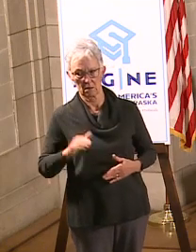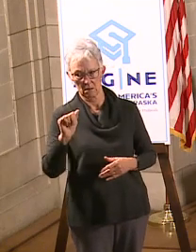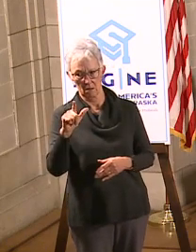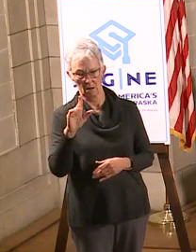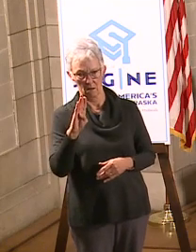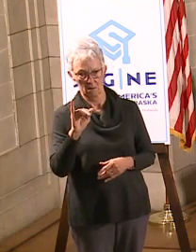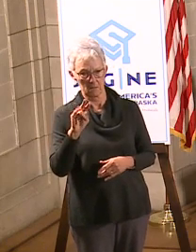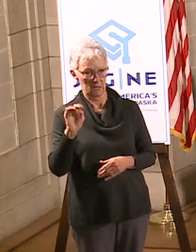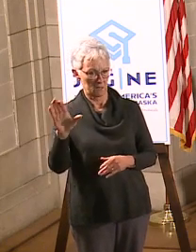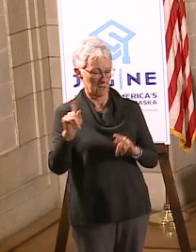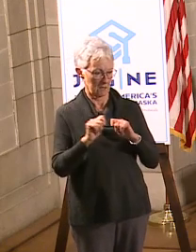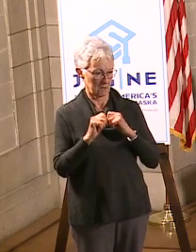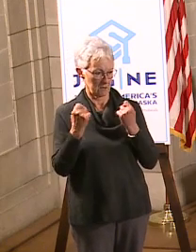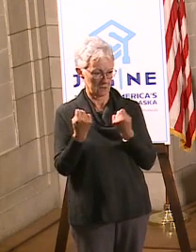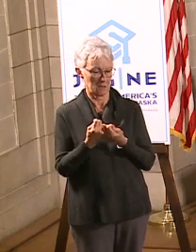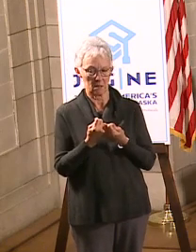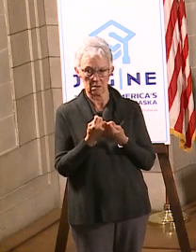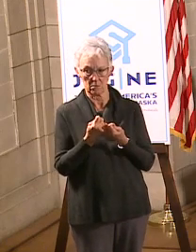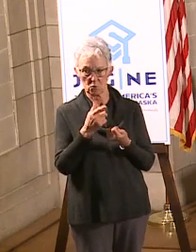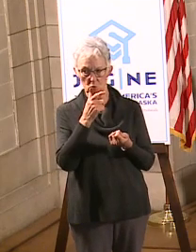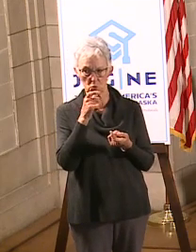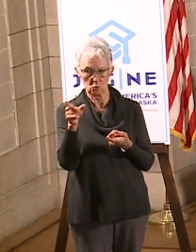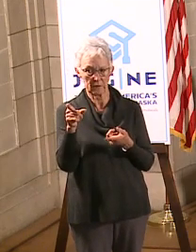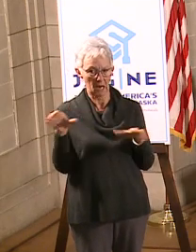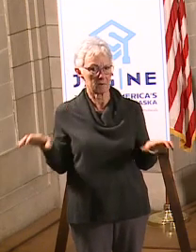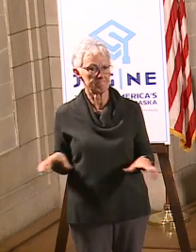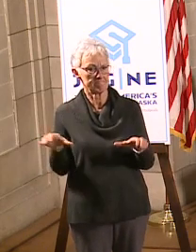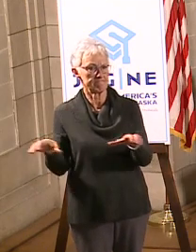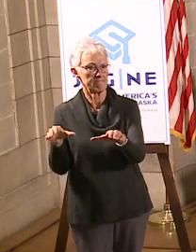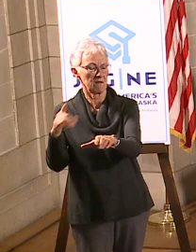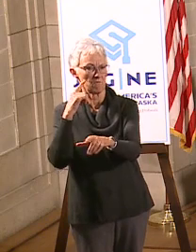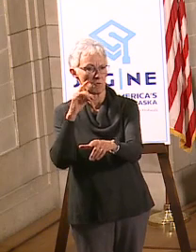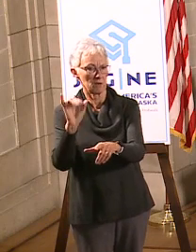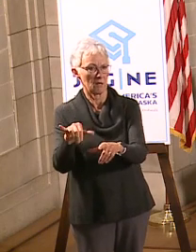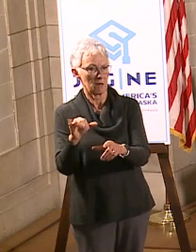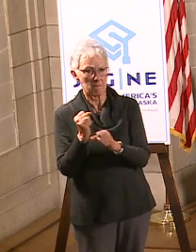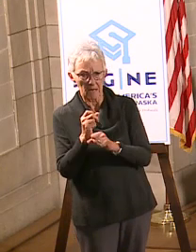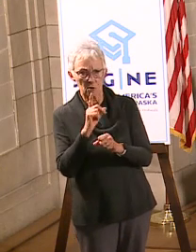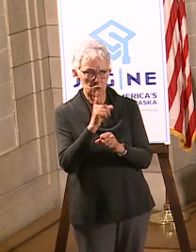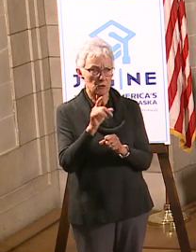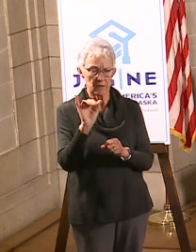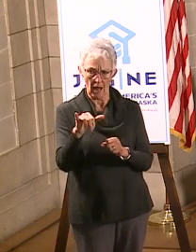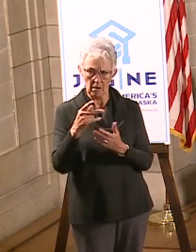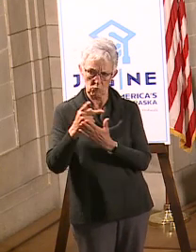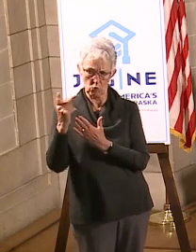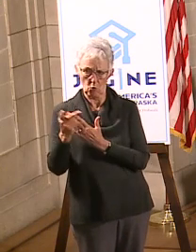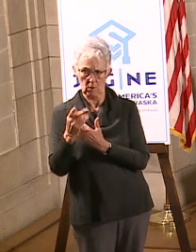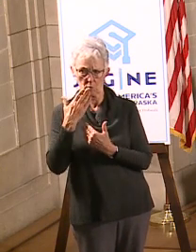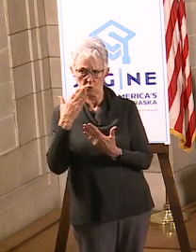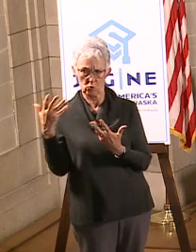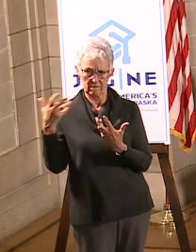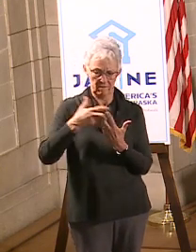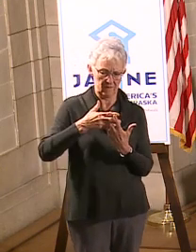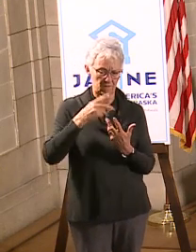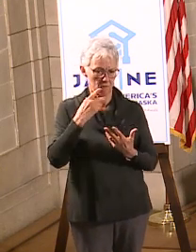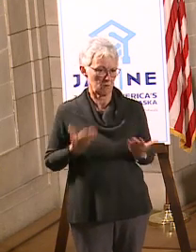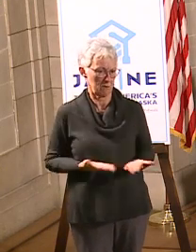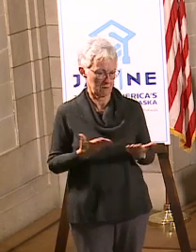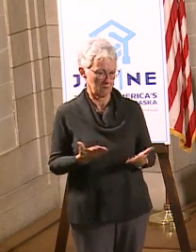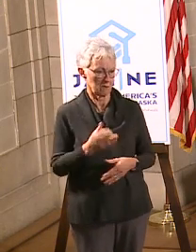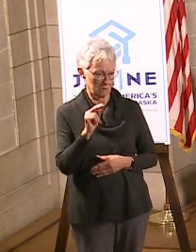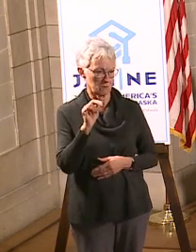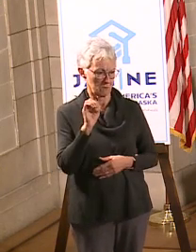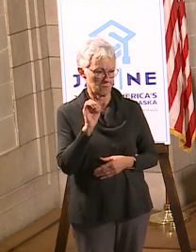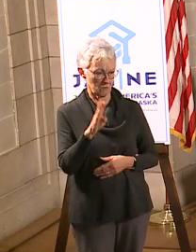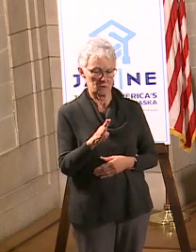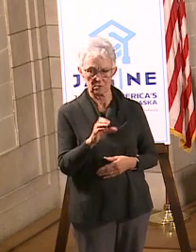diligence before even talking to you about it to make sure it was right for Nebraska. And they've been so helpful with both the funding and